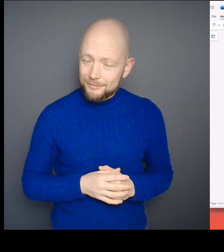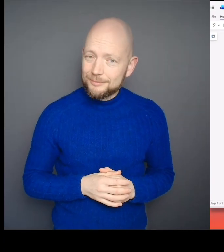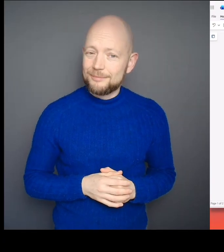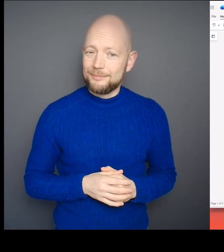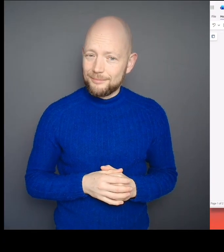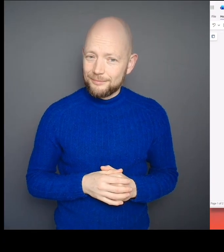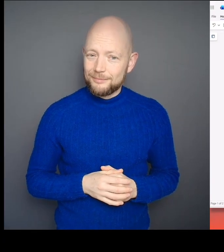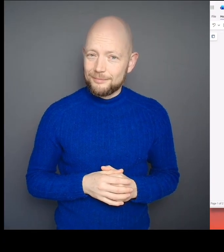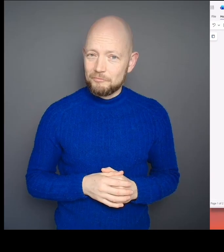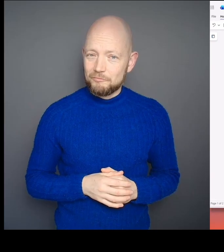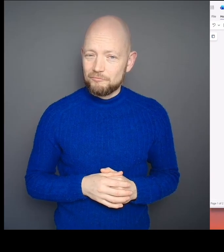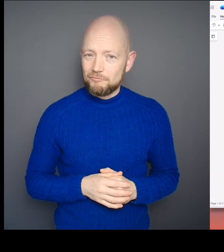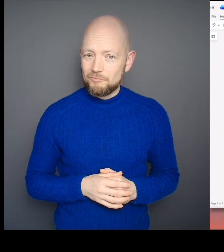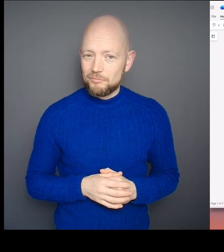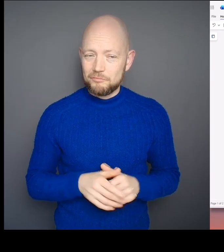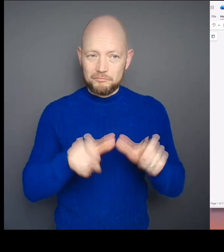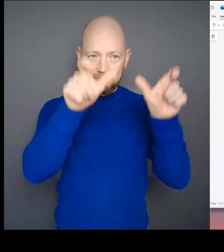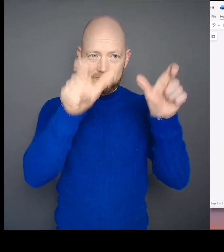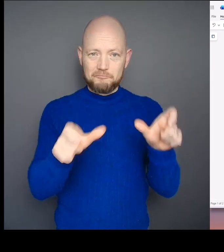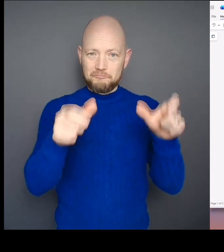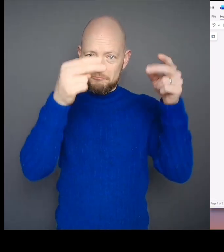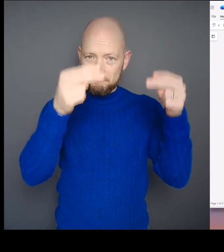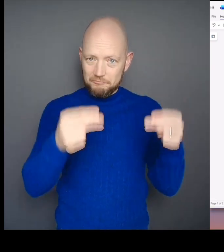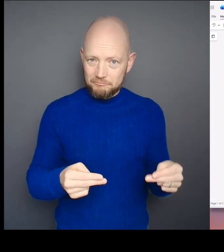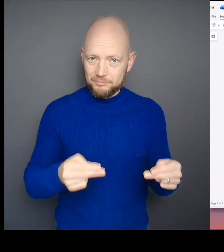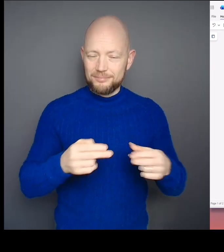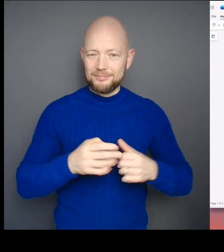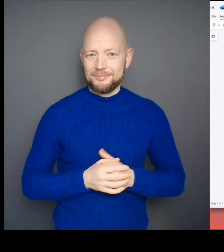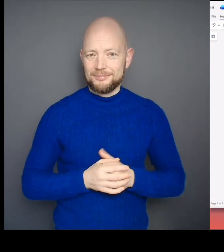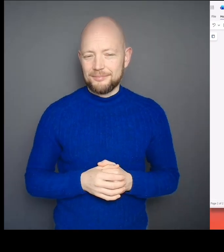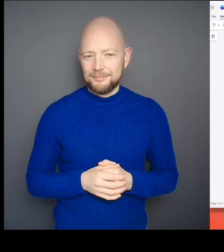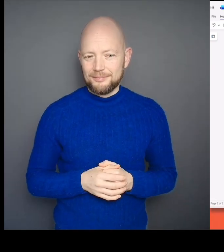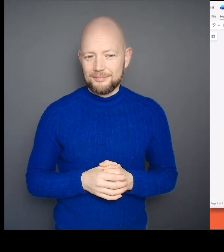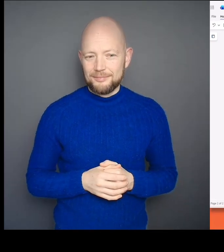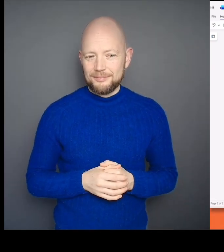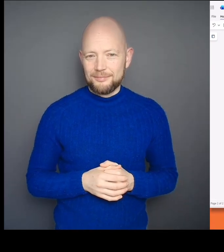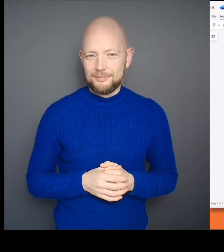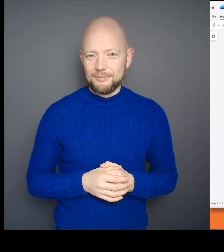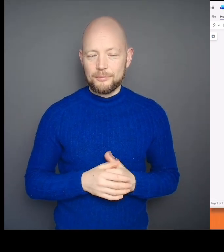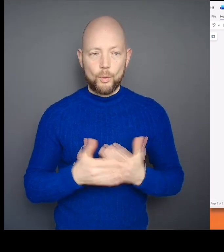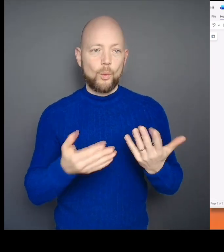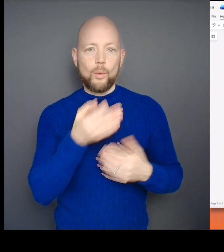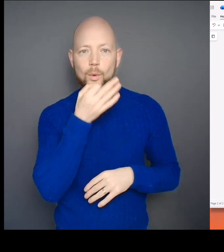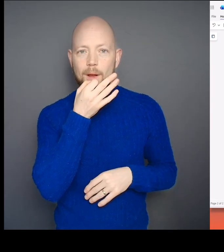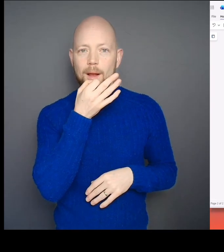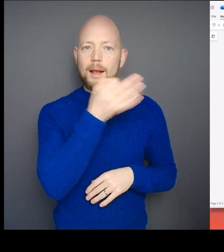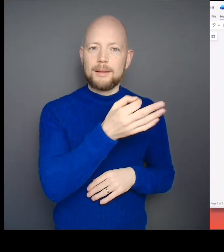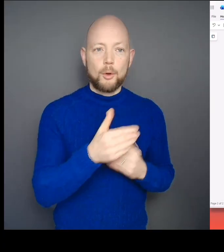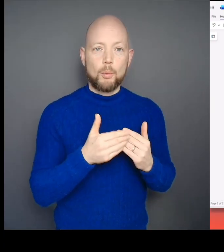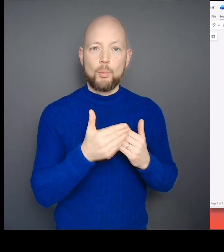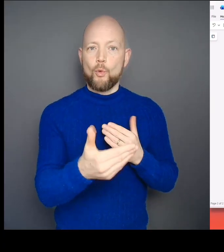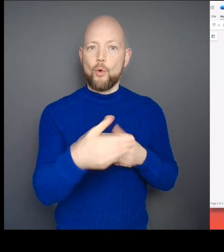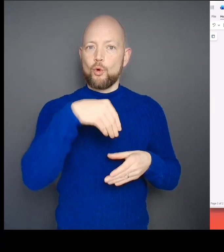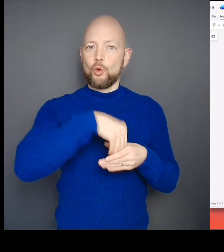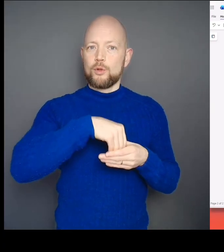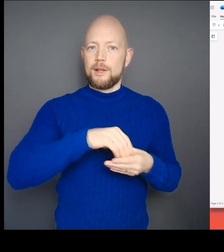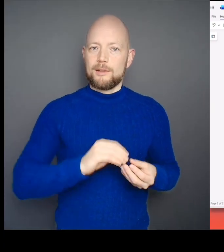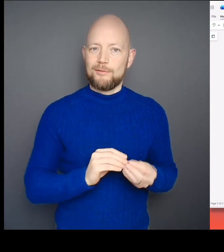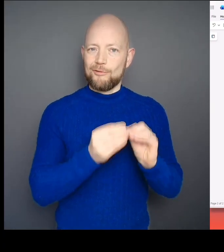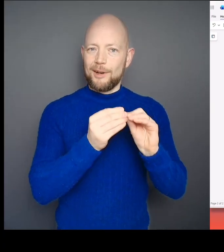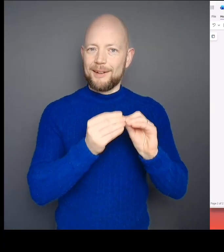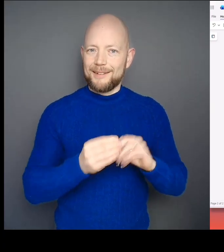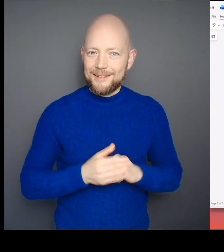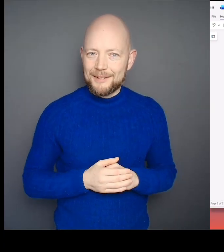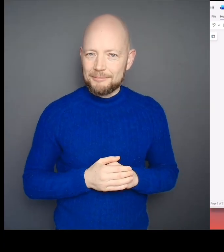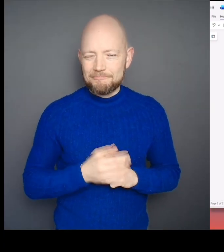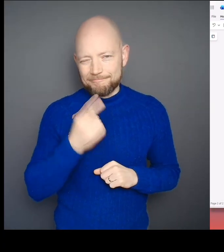and details based on what was there. You can also kind of just ask it to generate more content for you. So we could put a thing